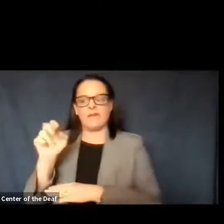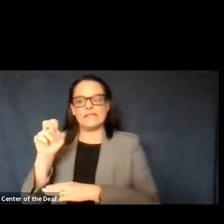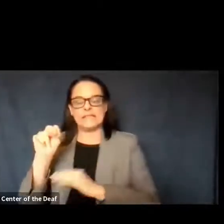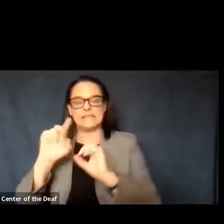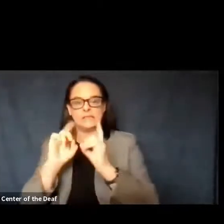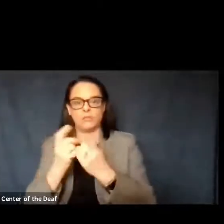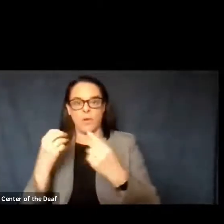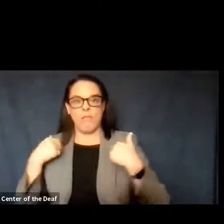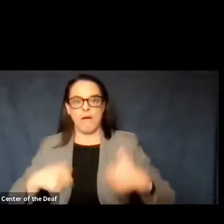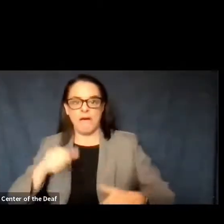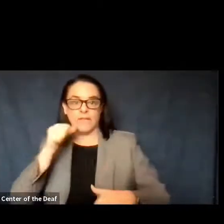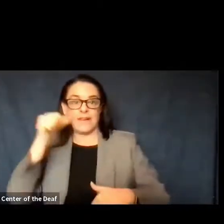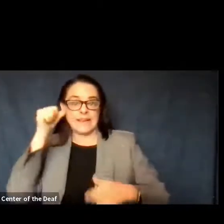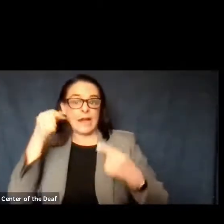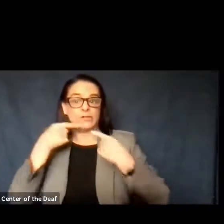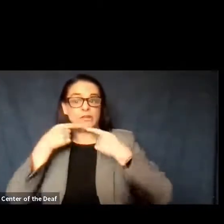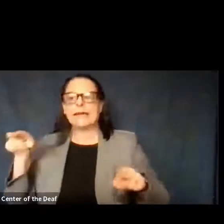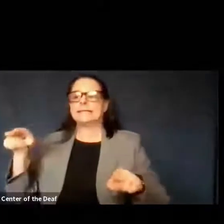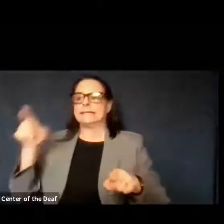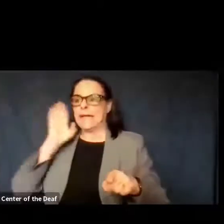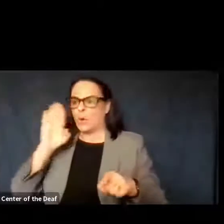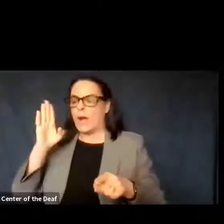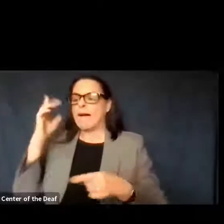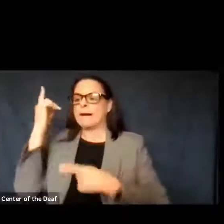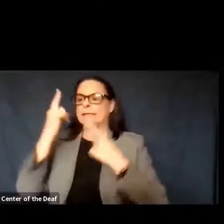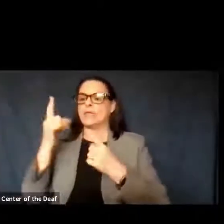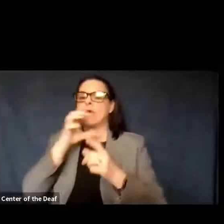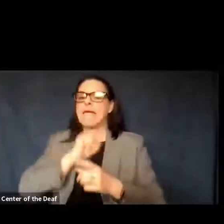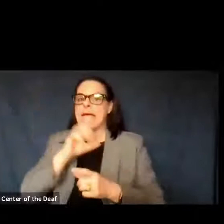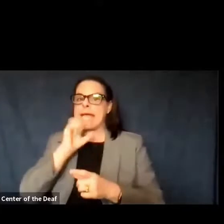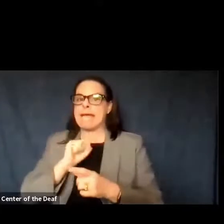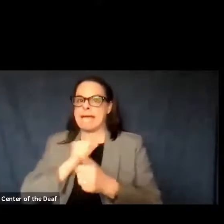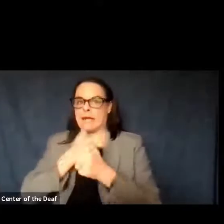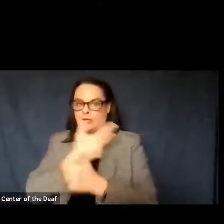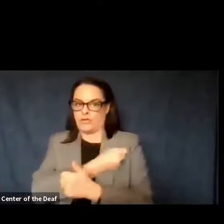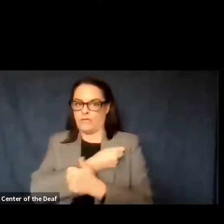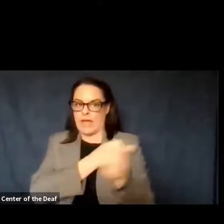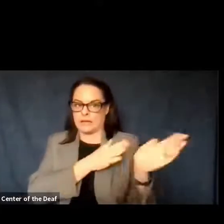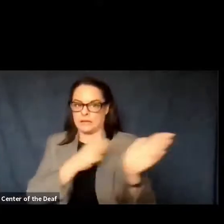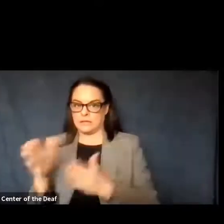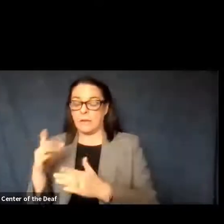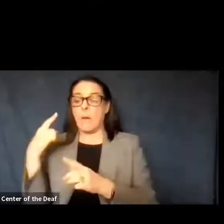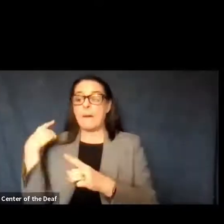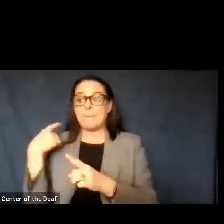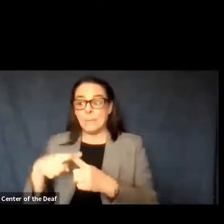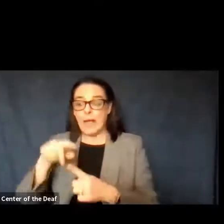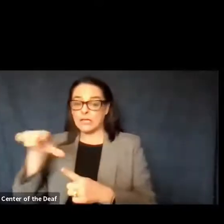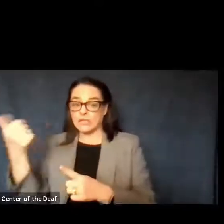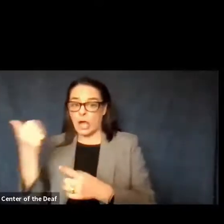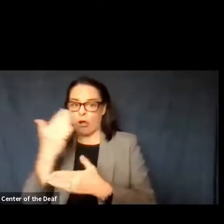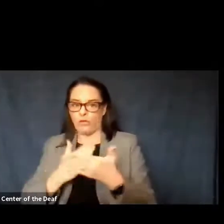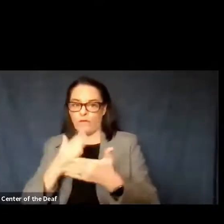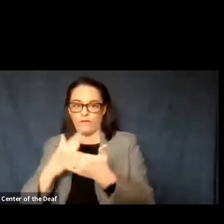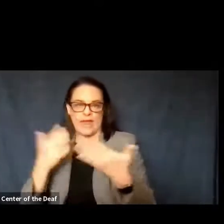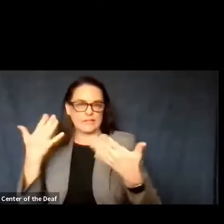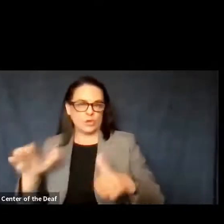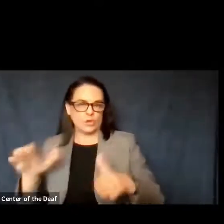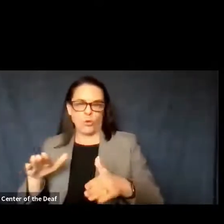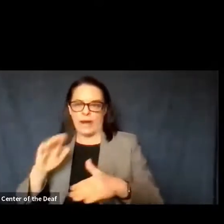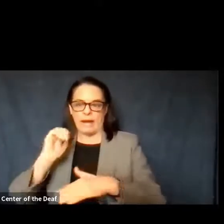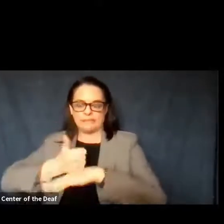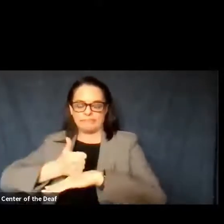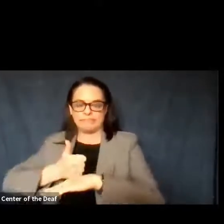an age-based vaccination strategy in addition to the phases that had already been outlined in the state plan.